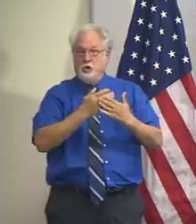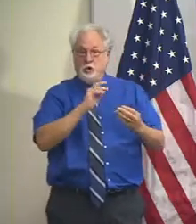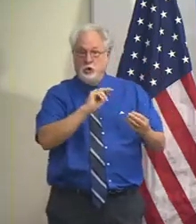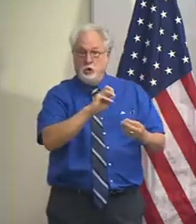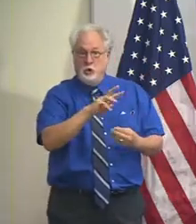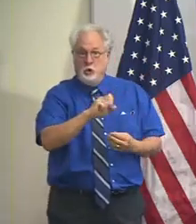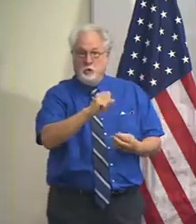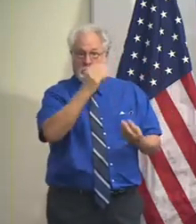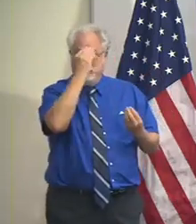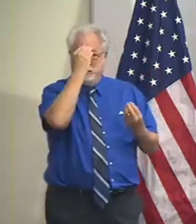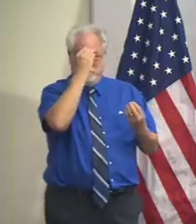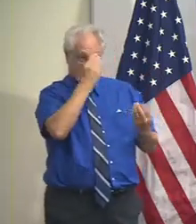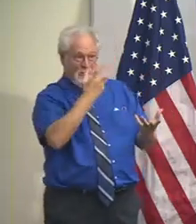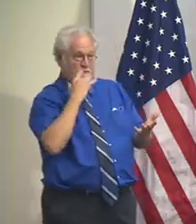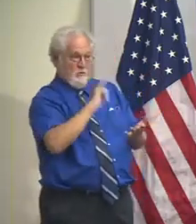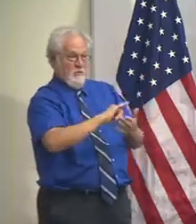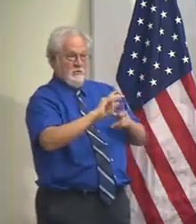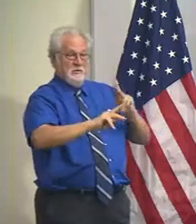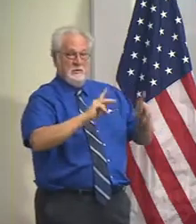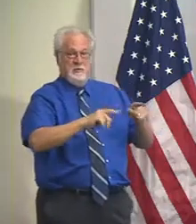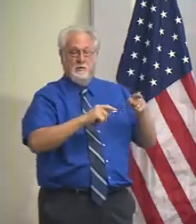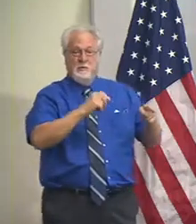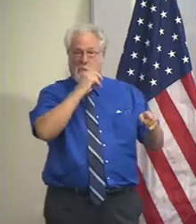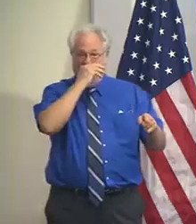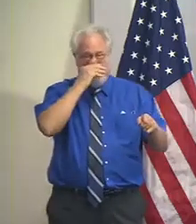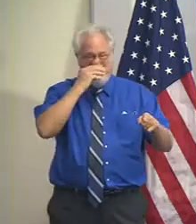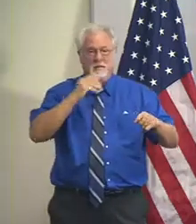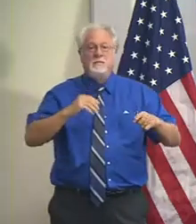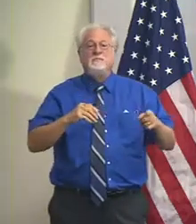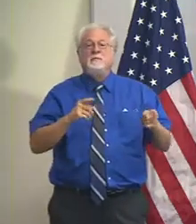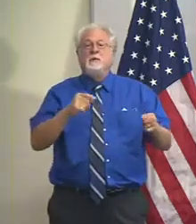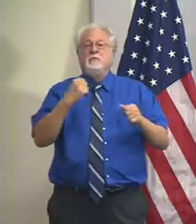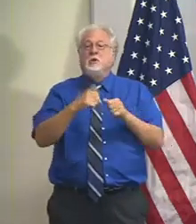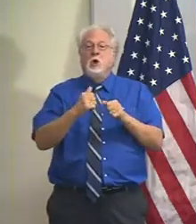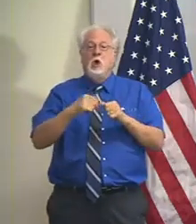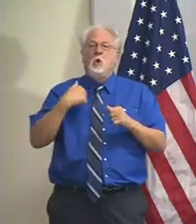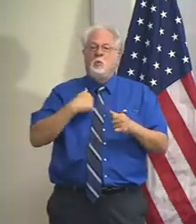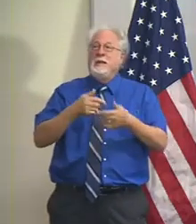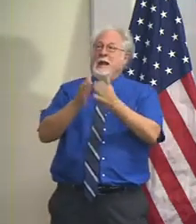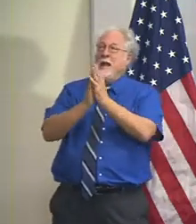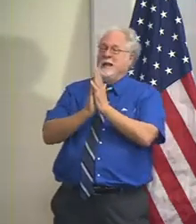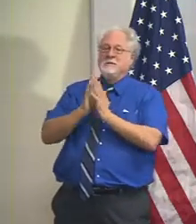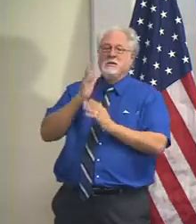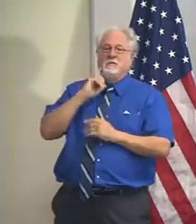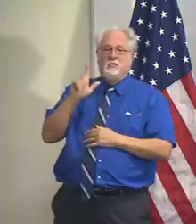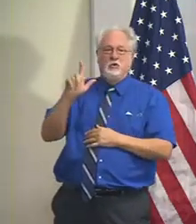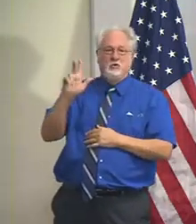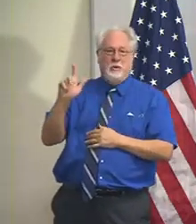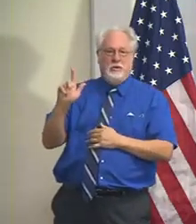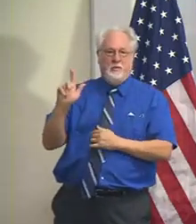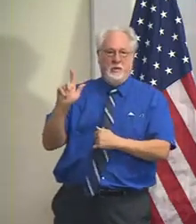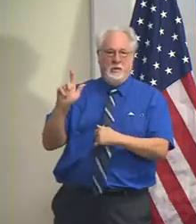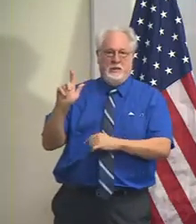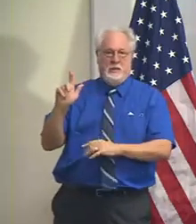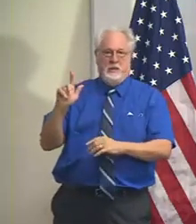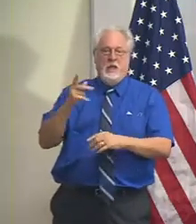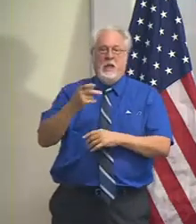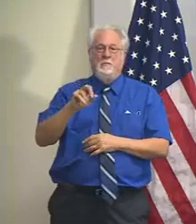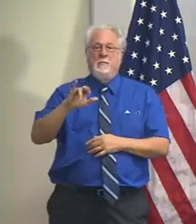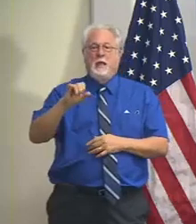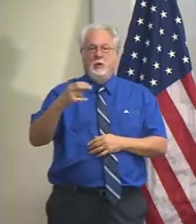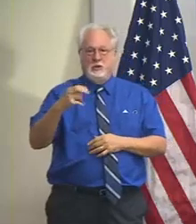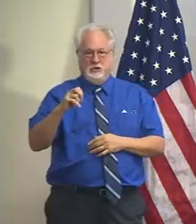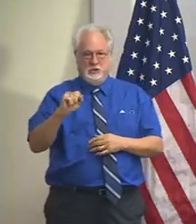the citizens of those parishes. As you will recall, we initially requested 23 parishes